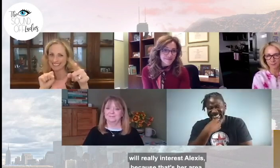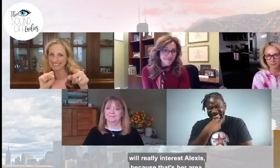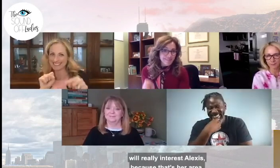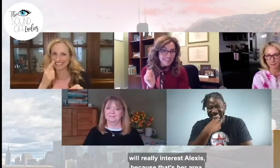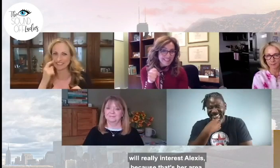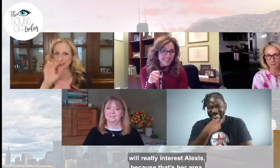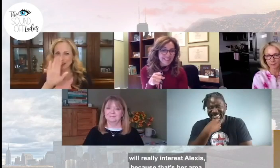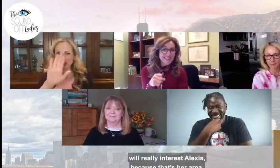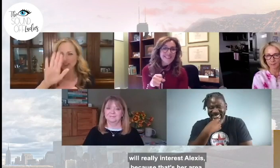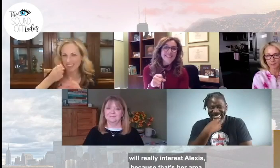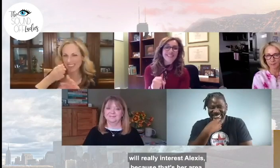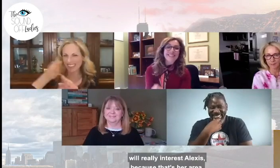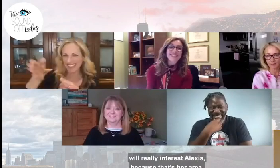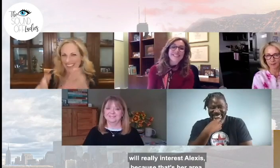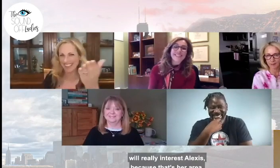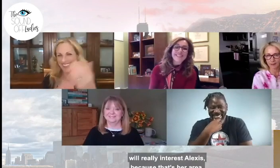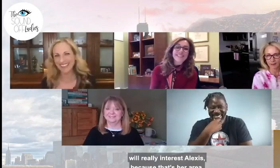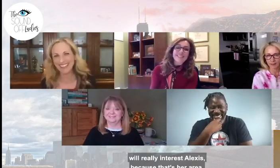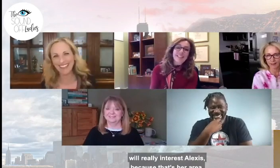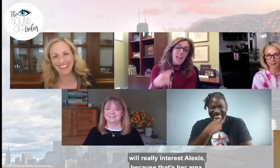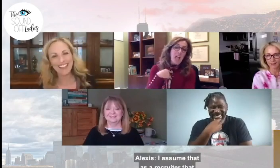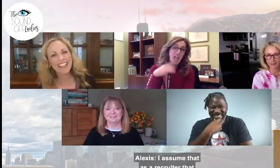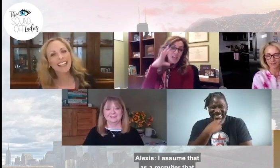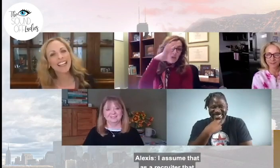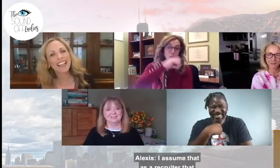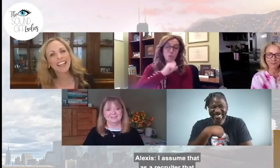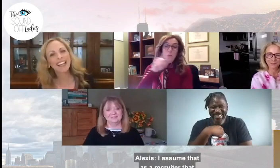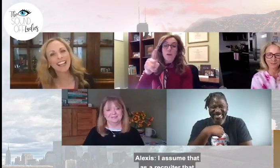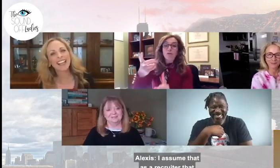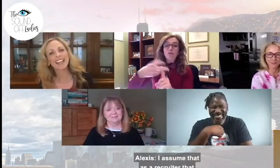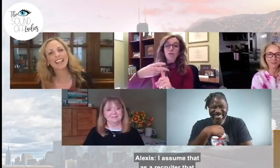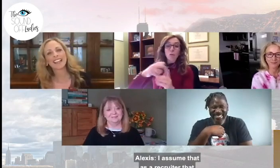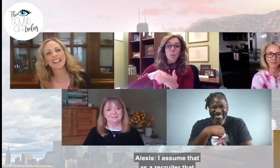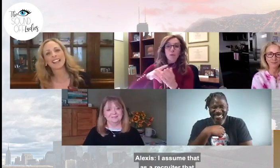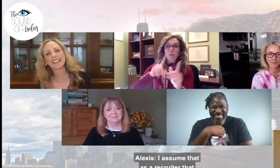I thought that was something that's very interesting, and that's what Alexis is interested in as well.